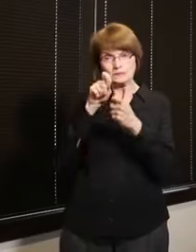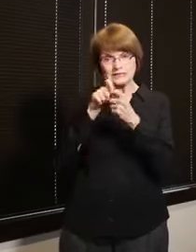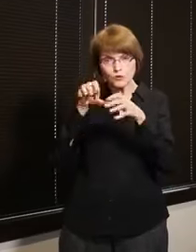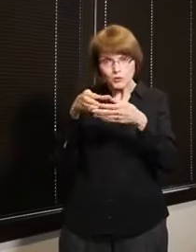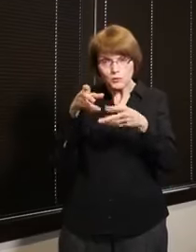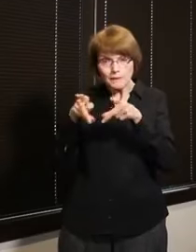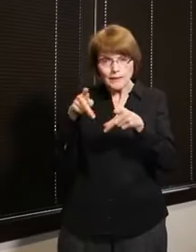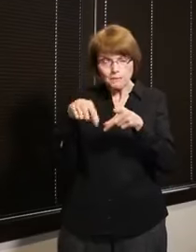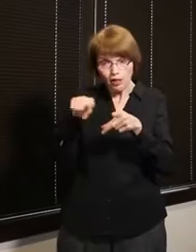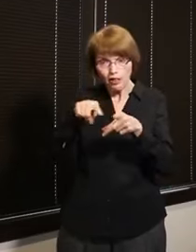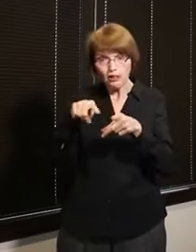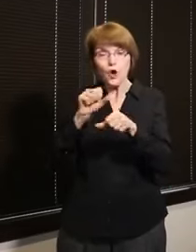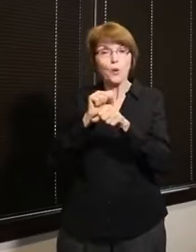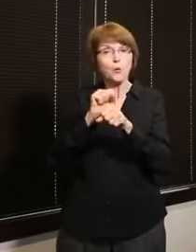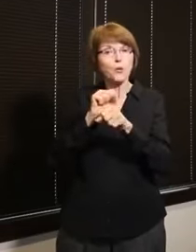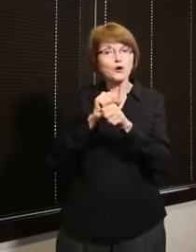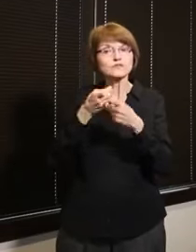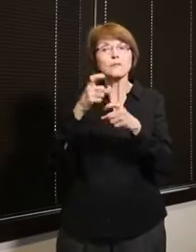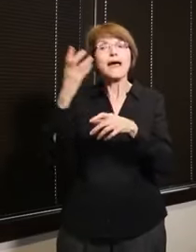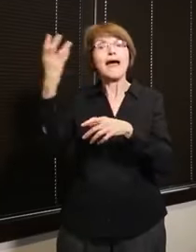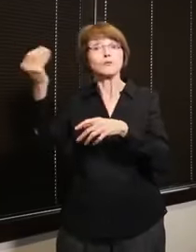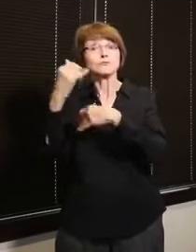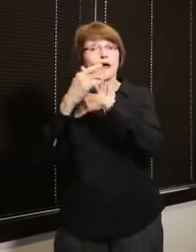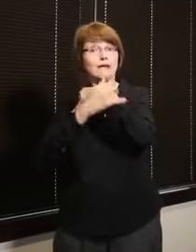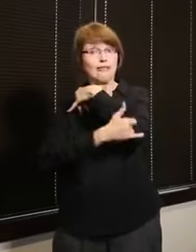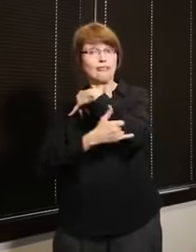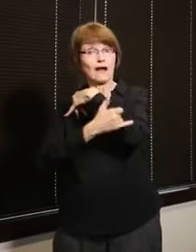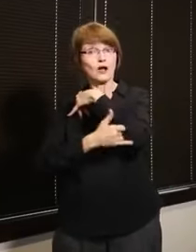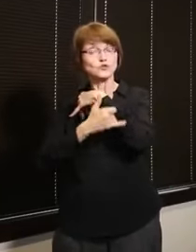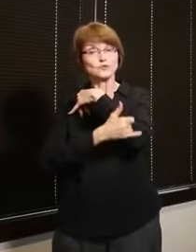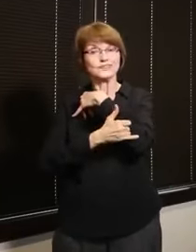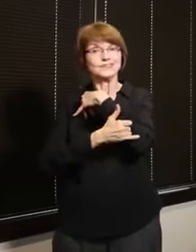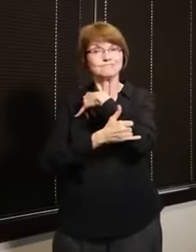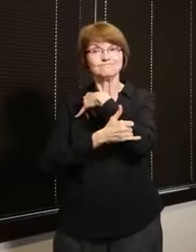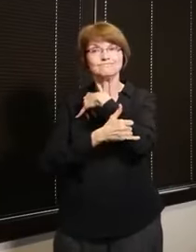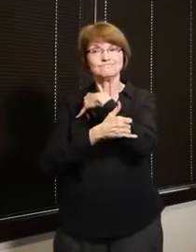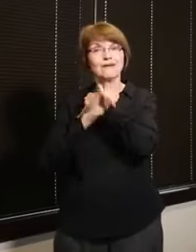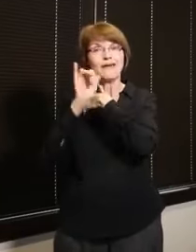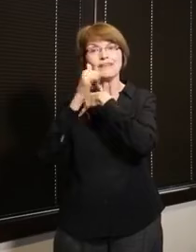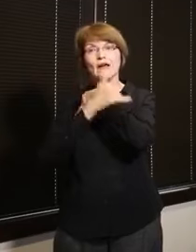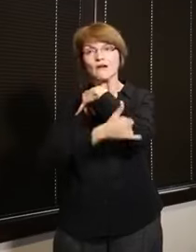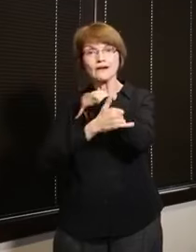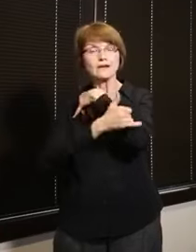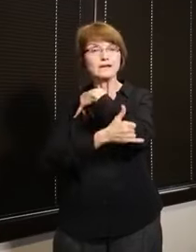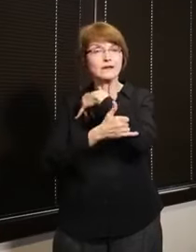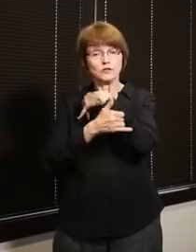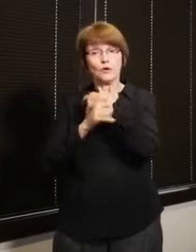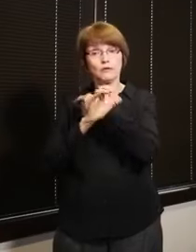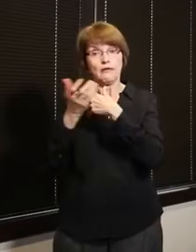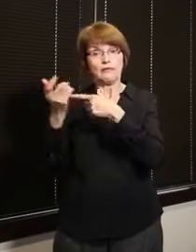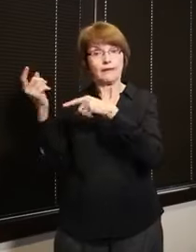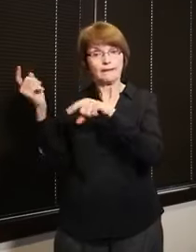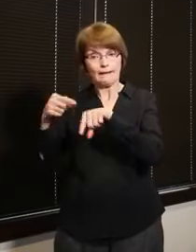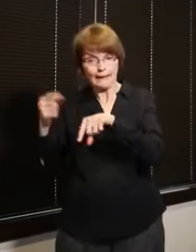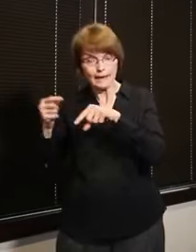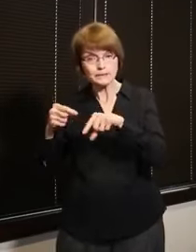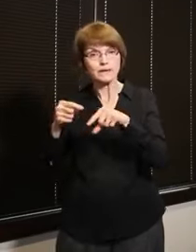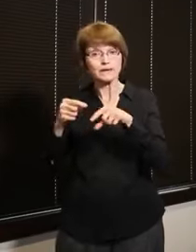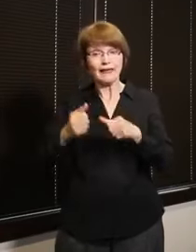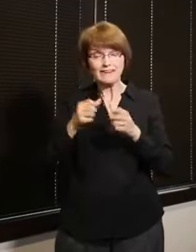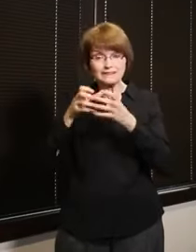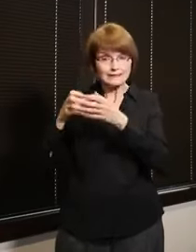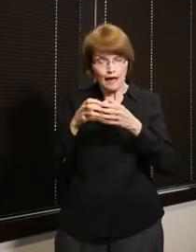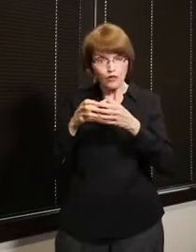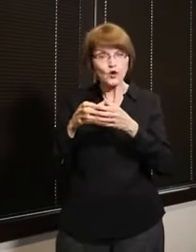was workers coming in from outside the country that lived in very dense living conditions. And so they were able to go in,